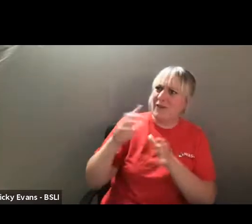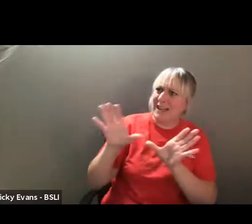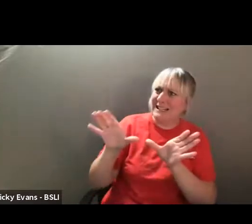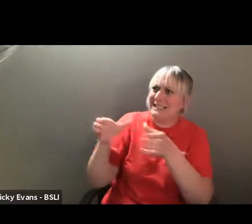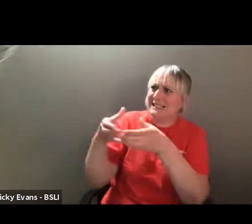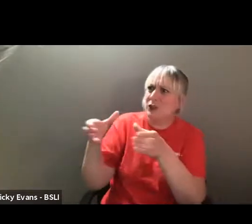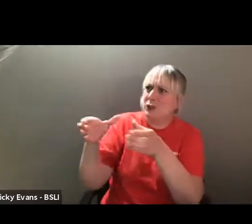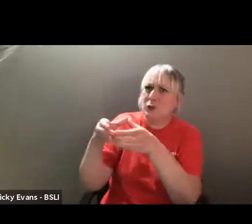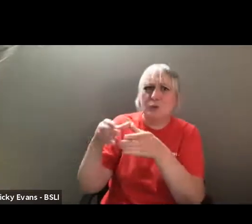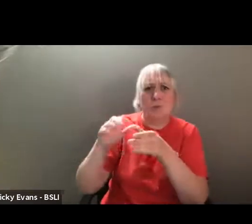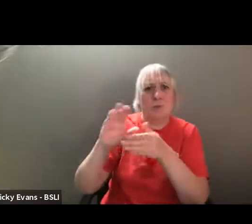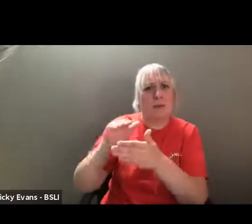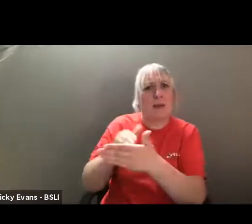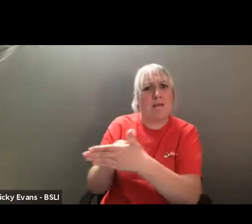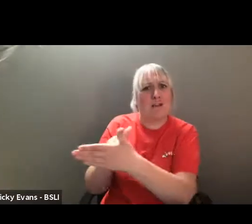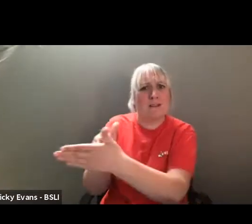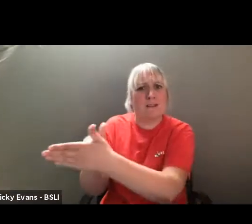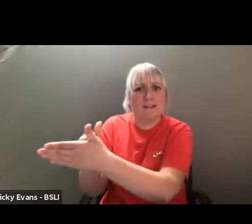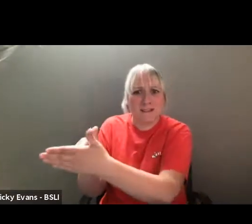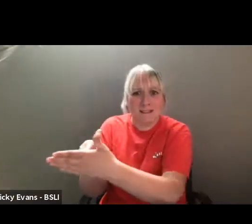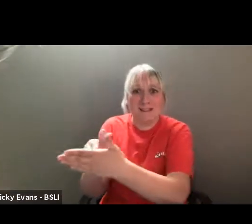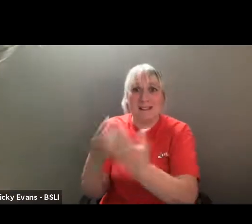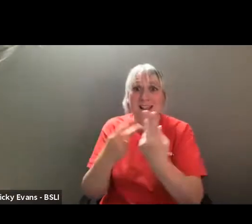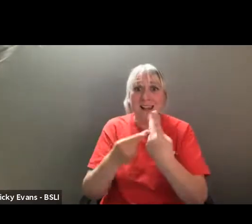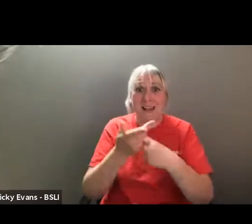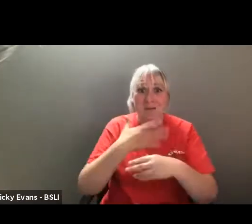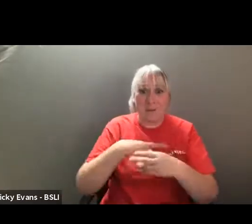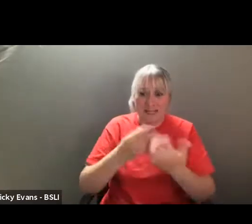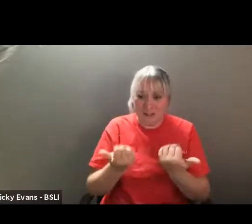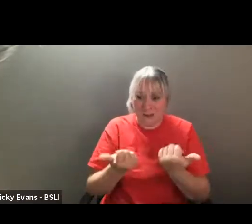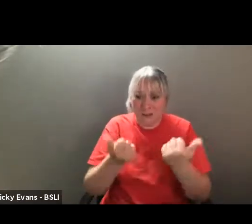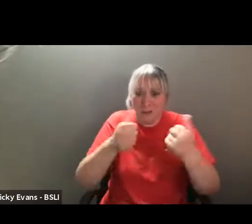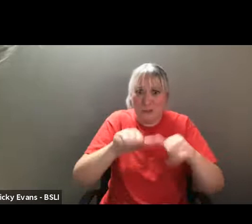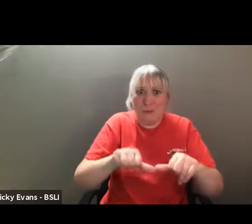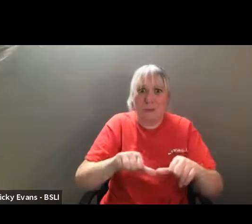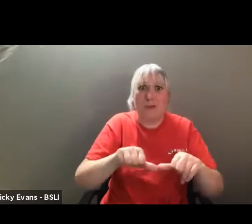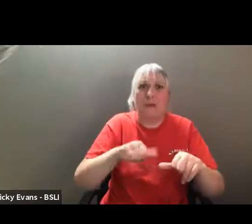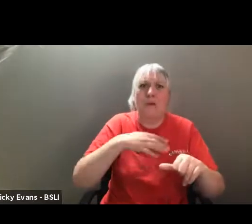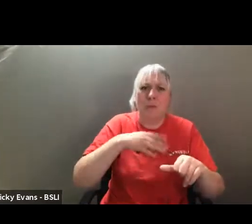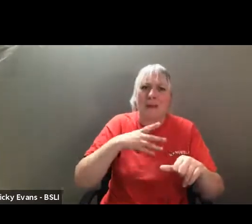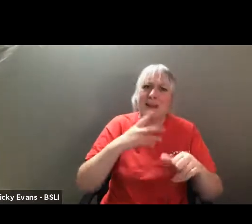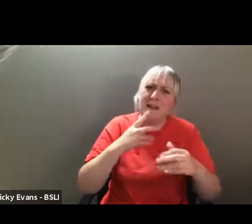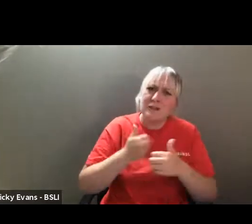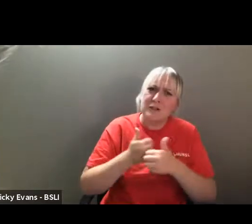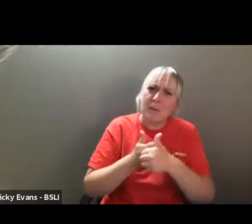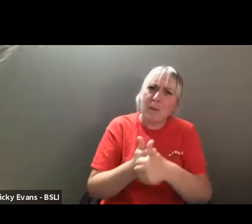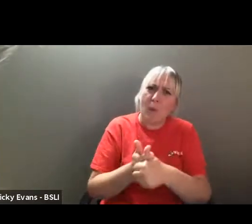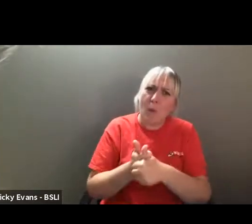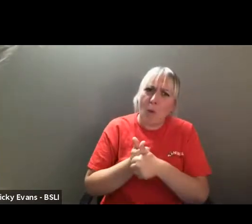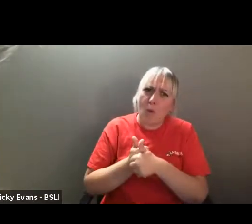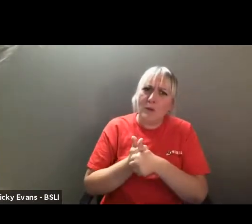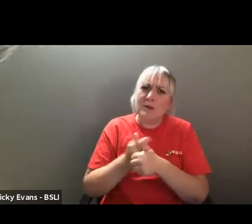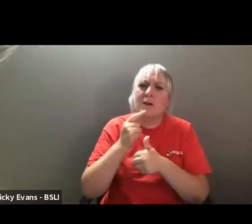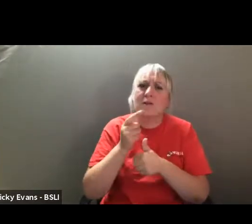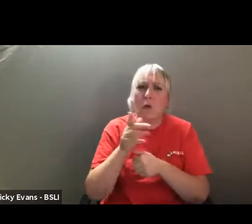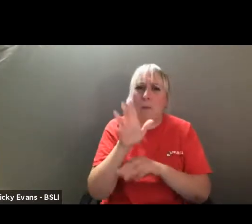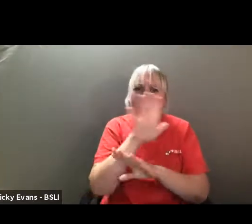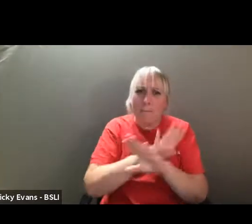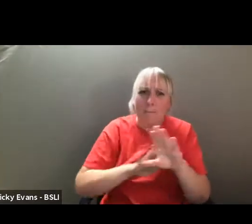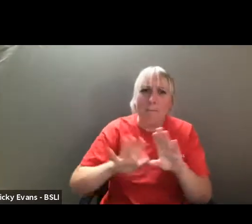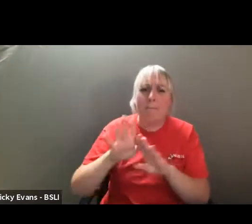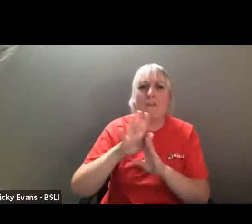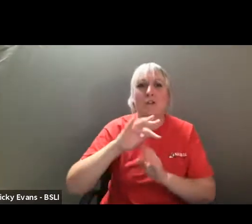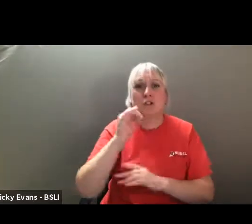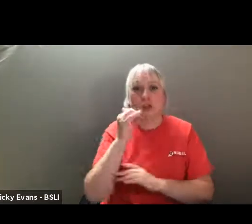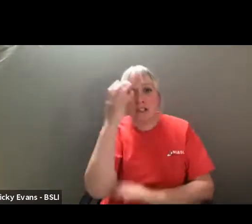these barriers are to be overcome, sustained support across all levels of government, local, Scottish and UK, for the duration